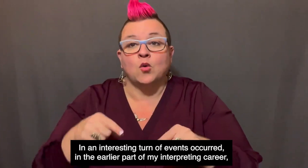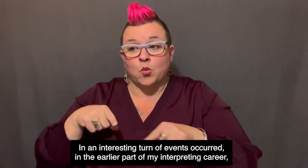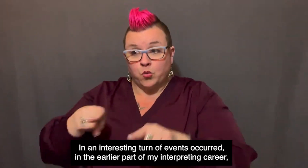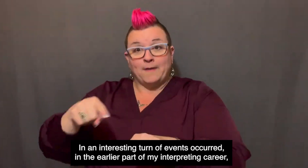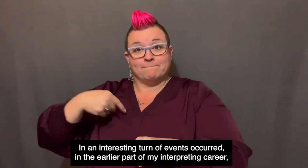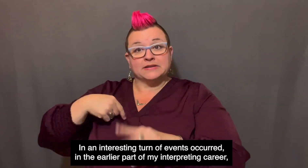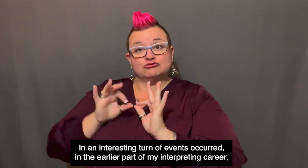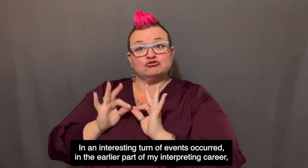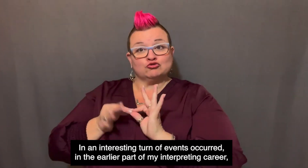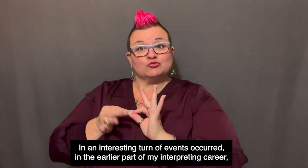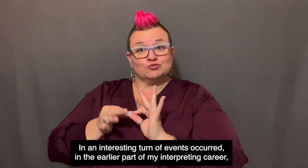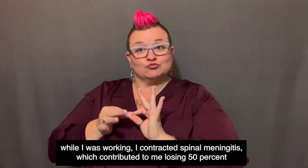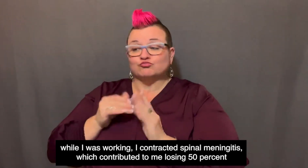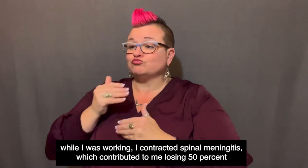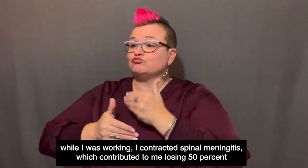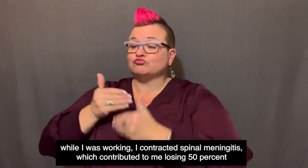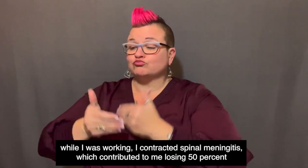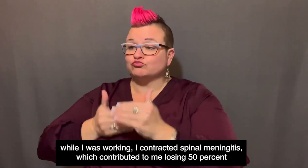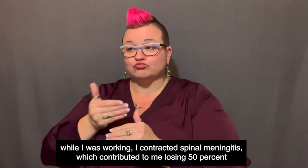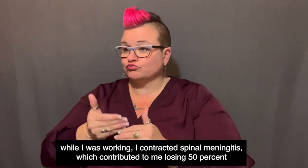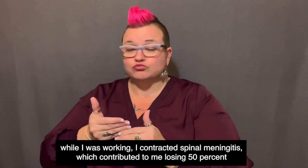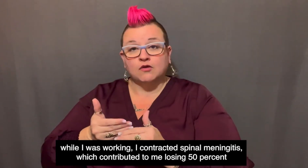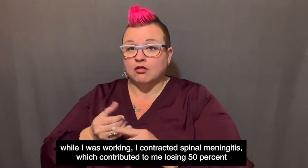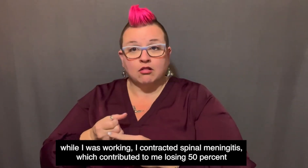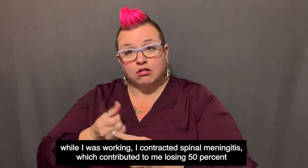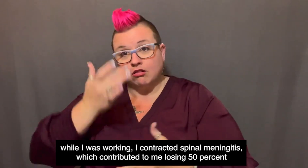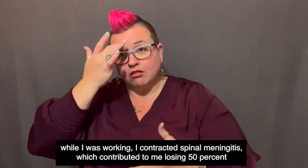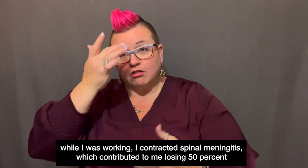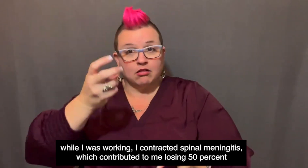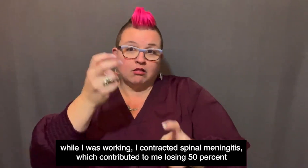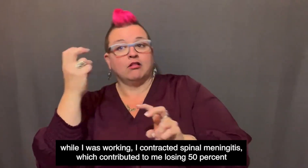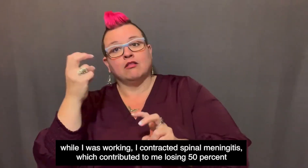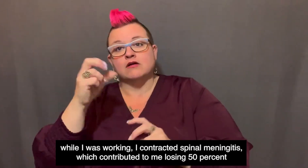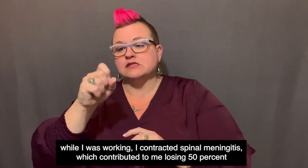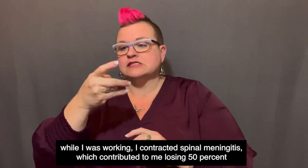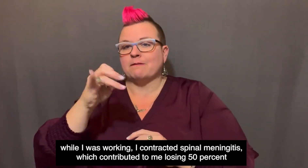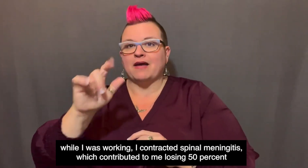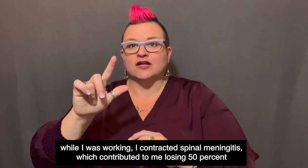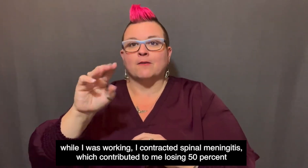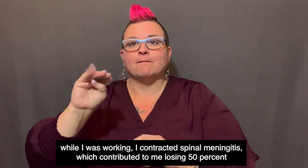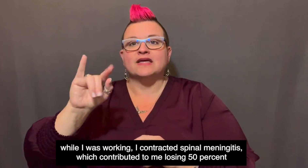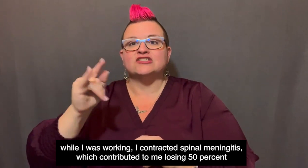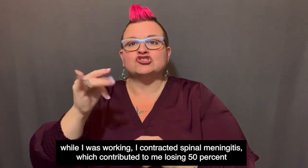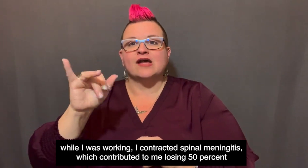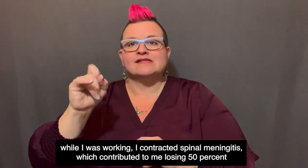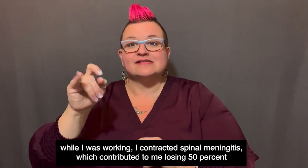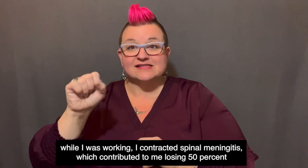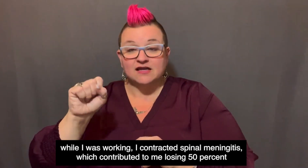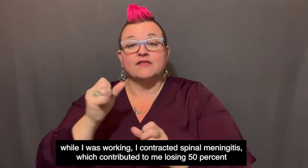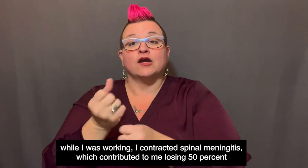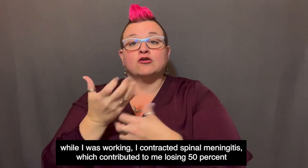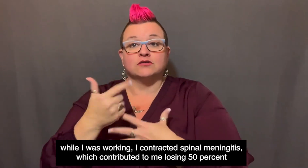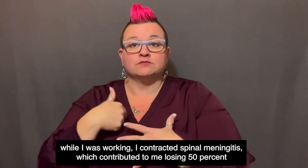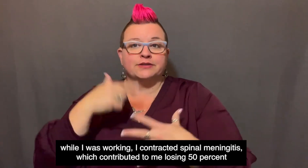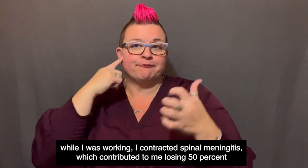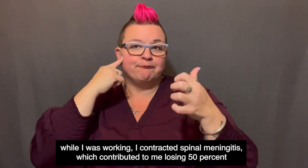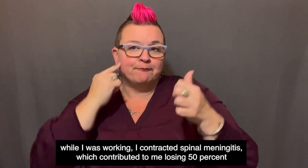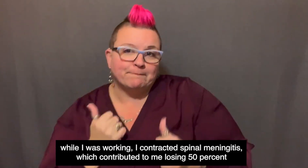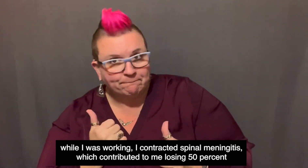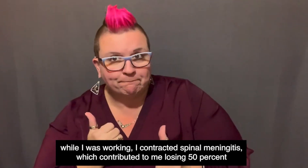my interpreting career, while I was working, I contracted spinal meningitis, which contributed to me